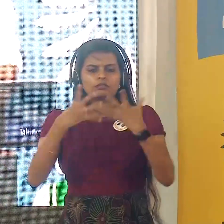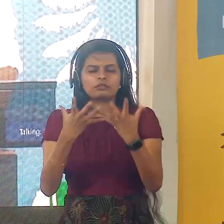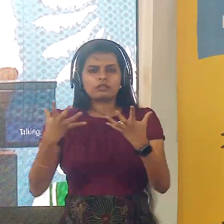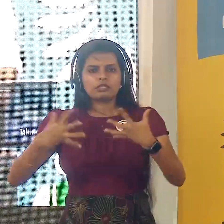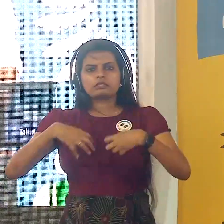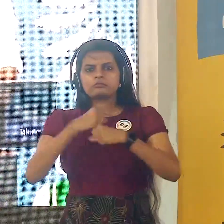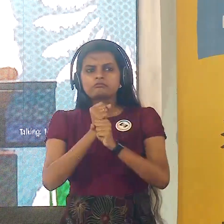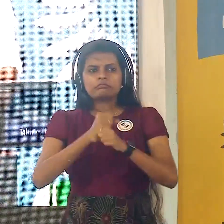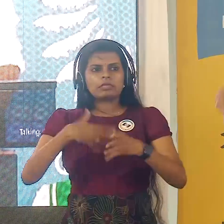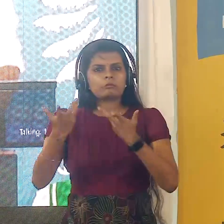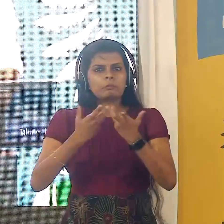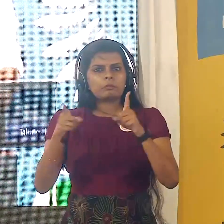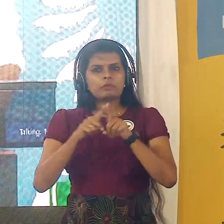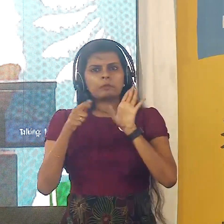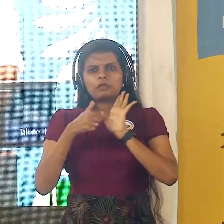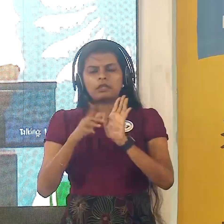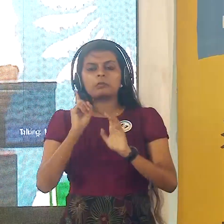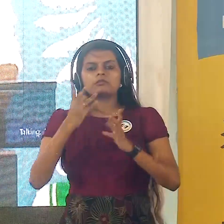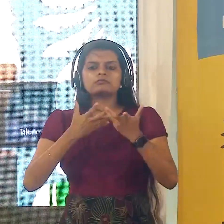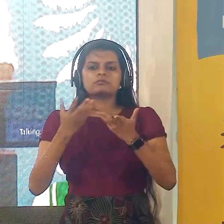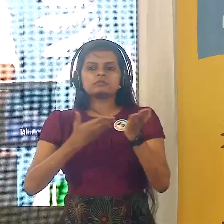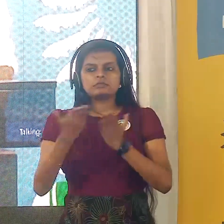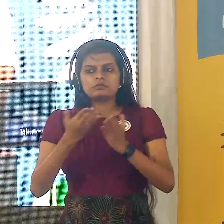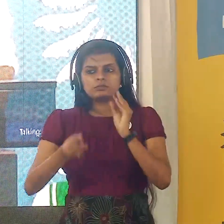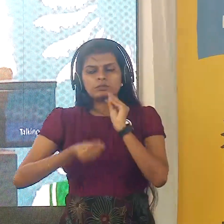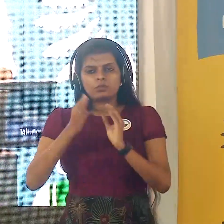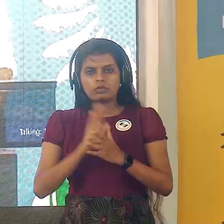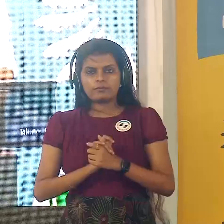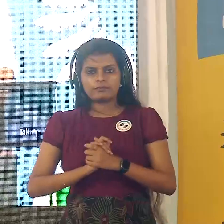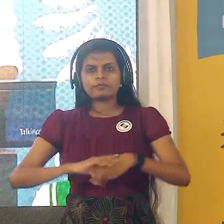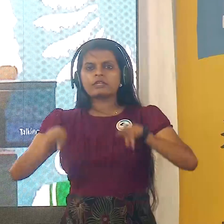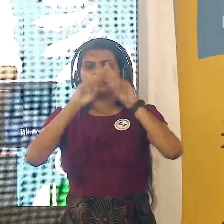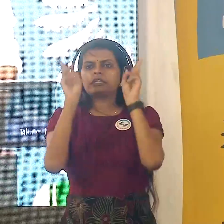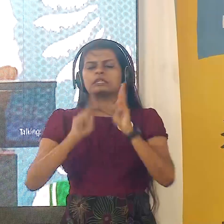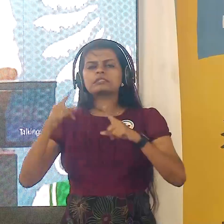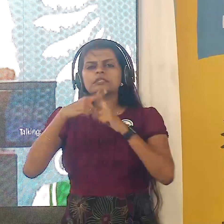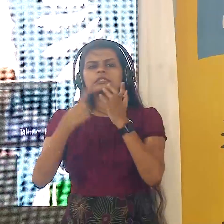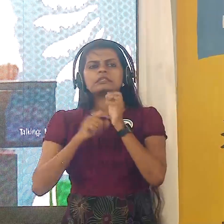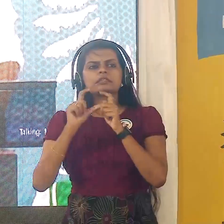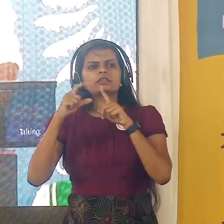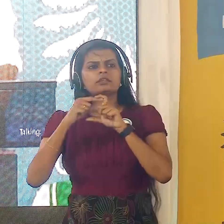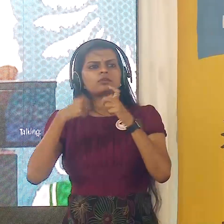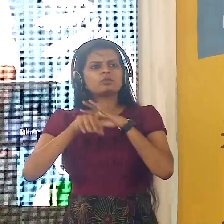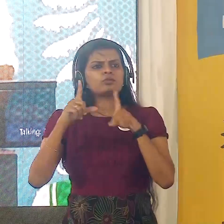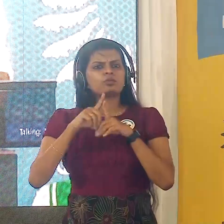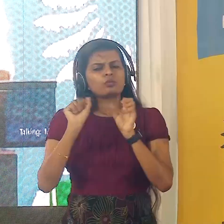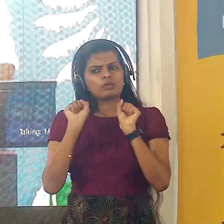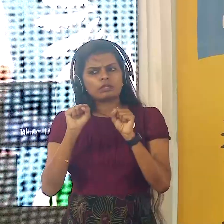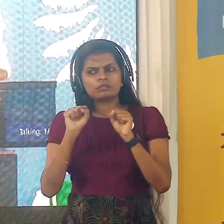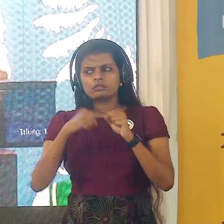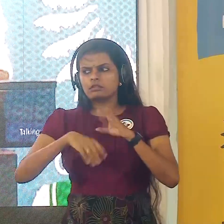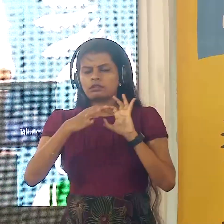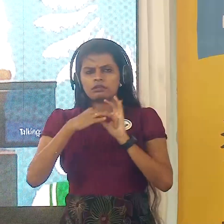producing sector, but again in services. And much of international trade these days are happening in services. So the relative